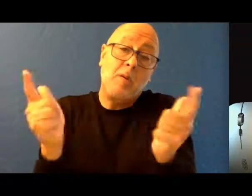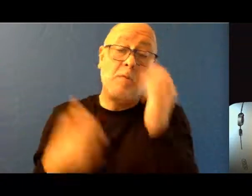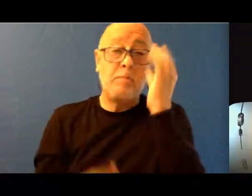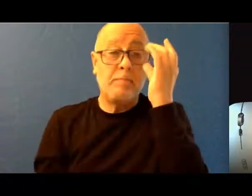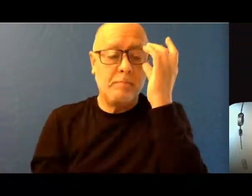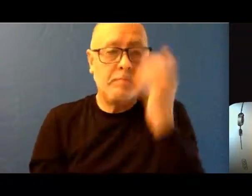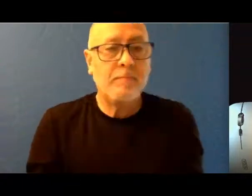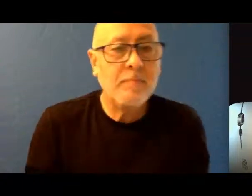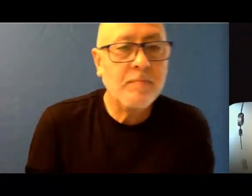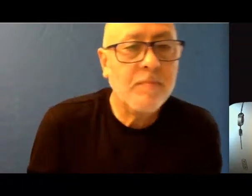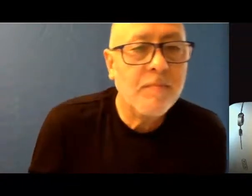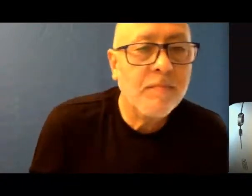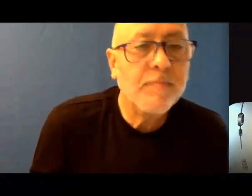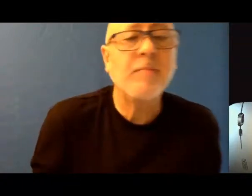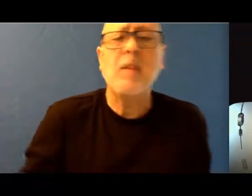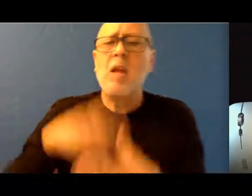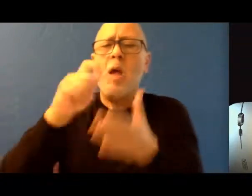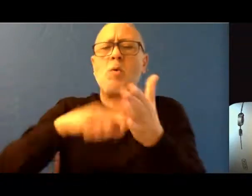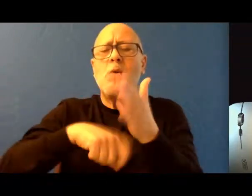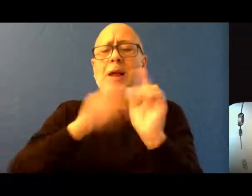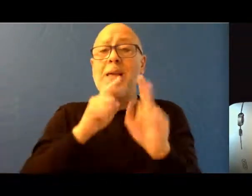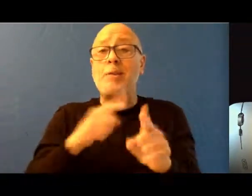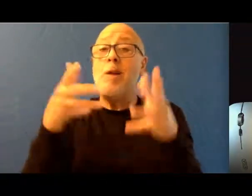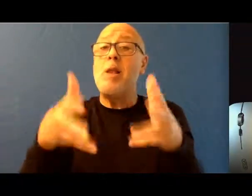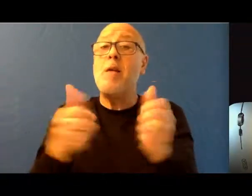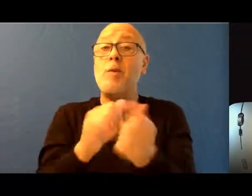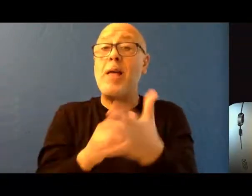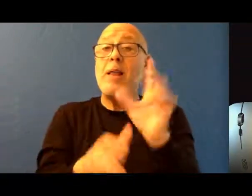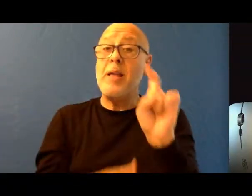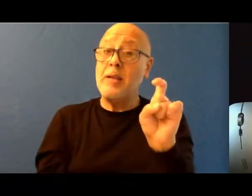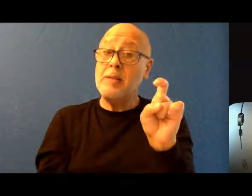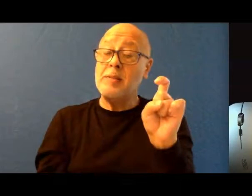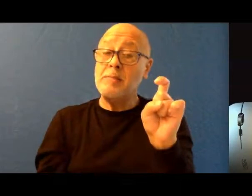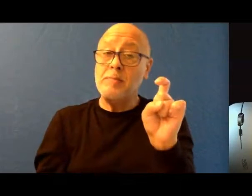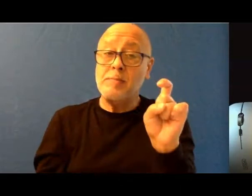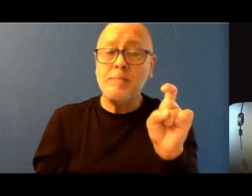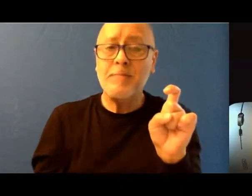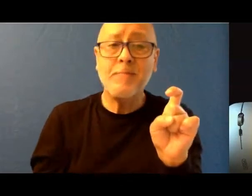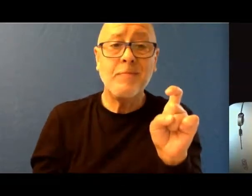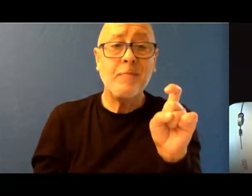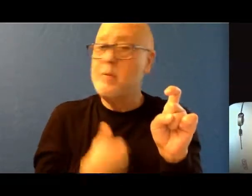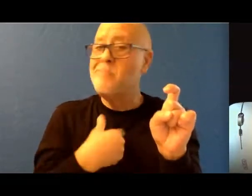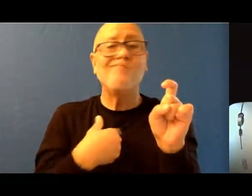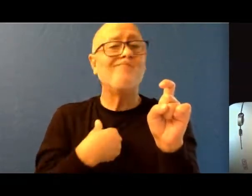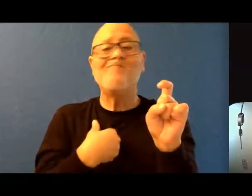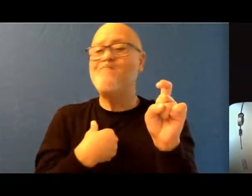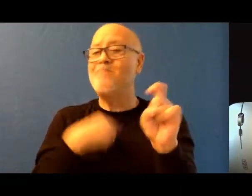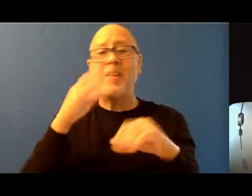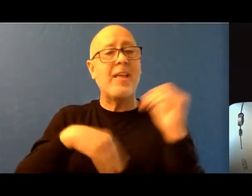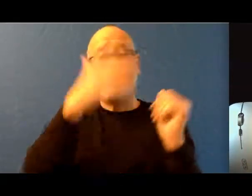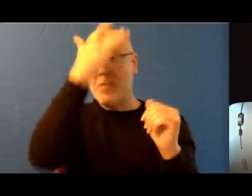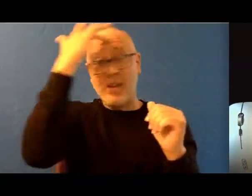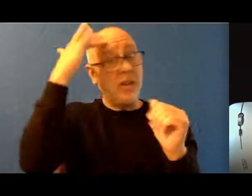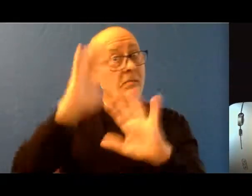So now I'm going to write my answer. So I was left with that x And I can't forget my 4x